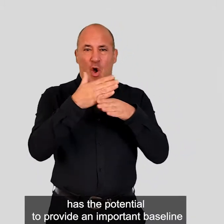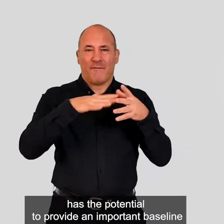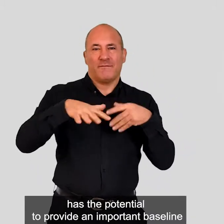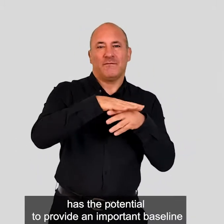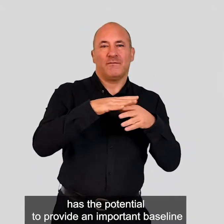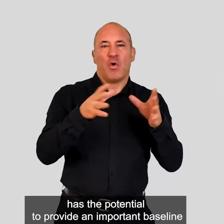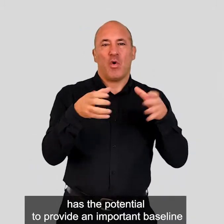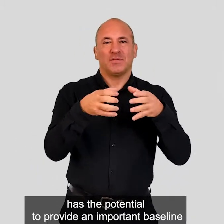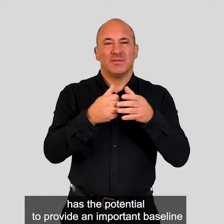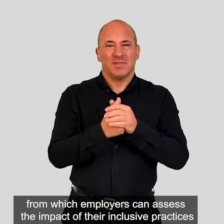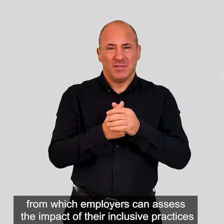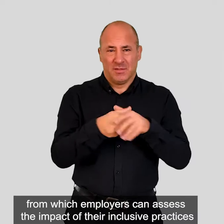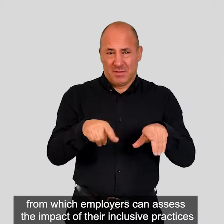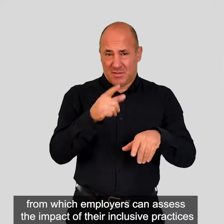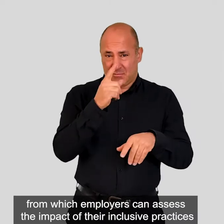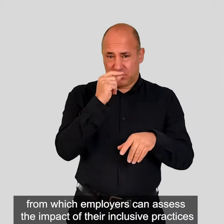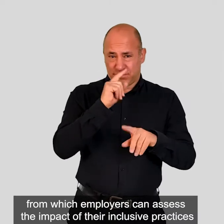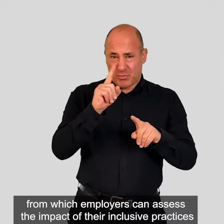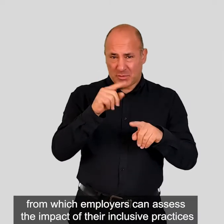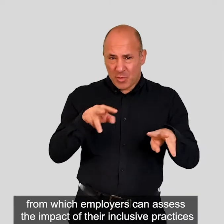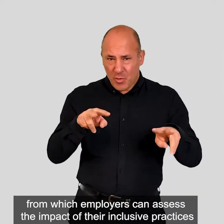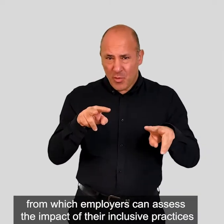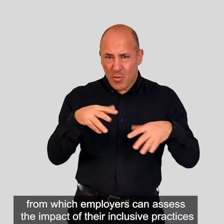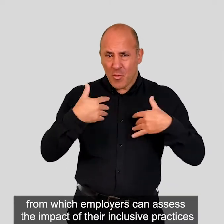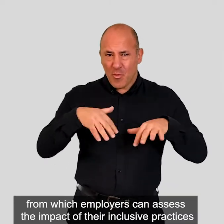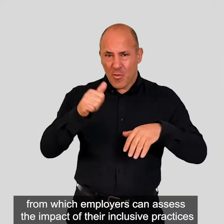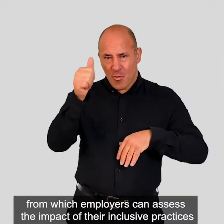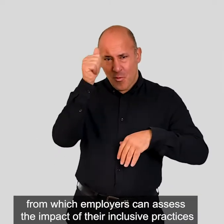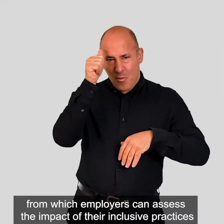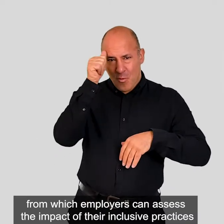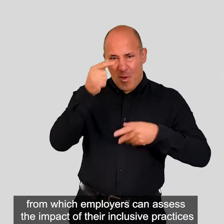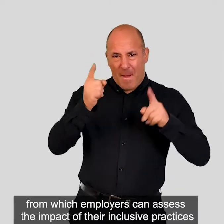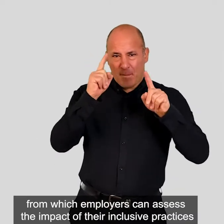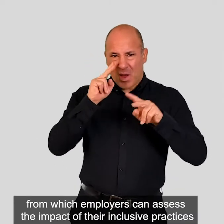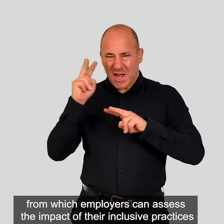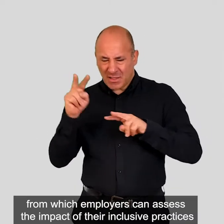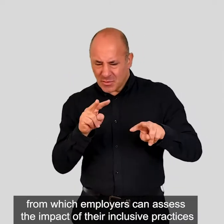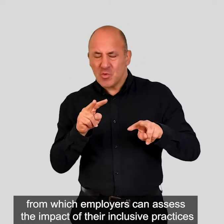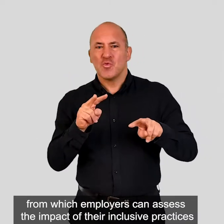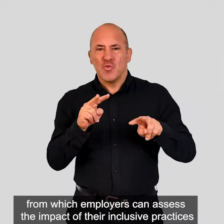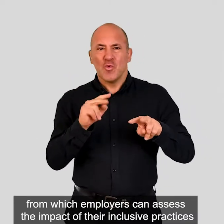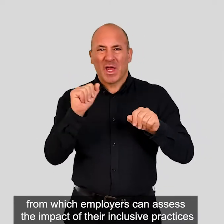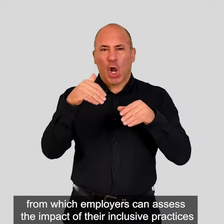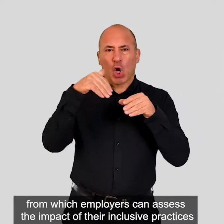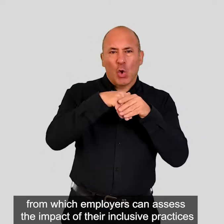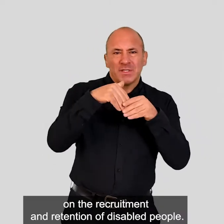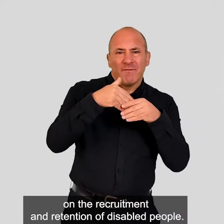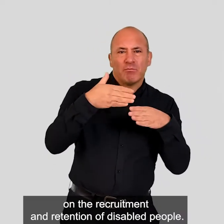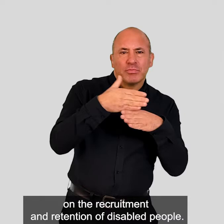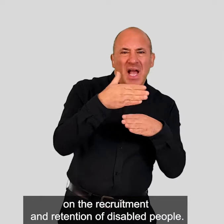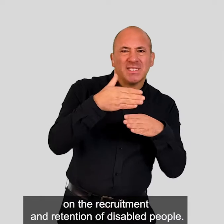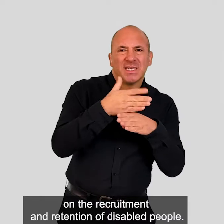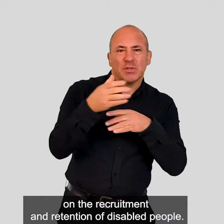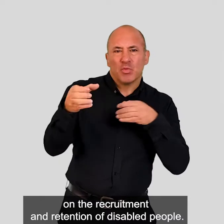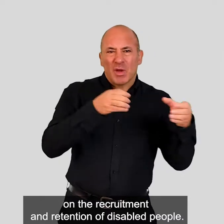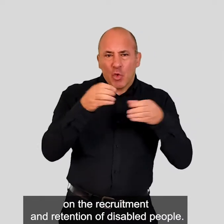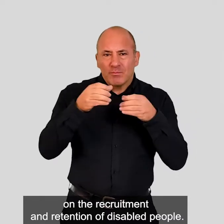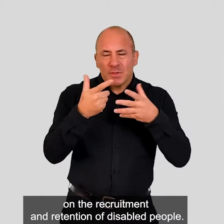important baseline from which employers can assess the impact of their inclusive practices on the recruitment and retention